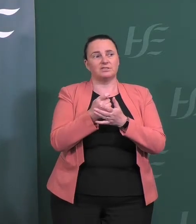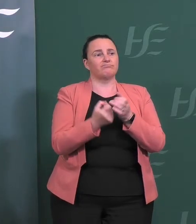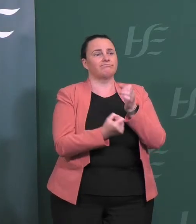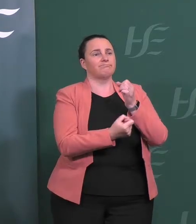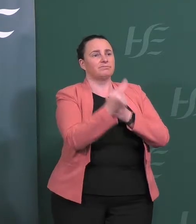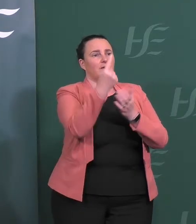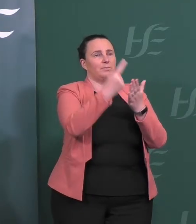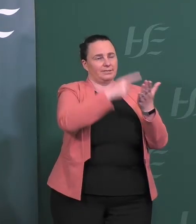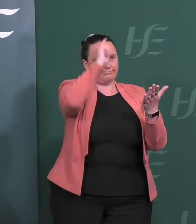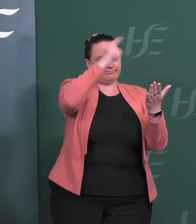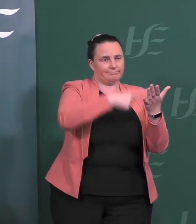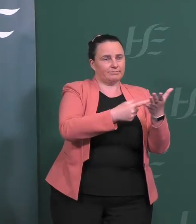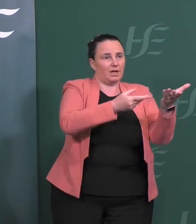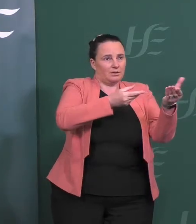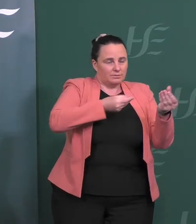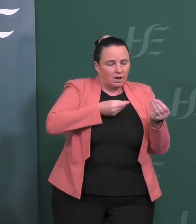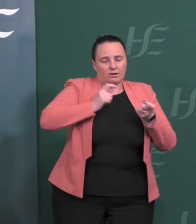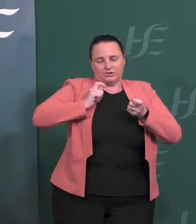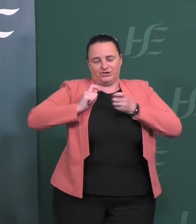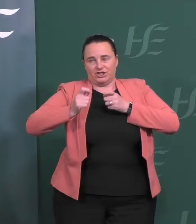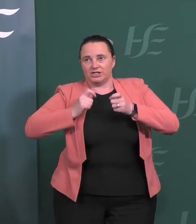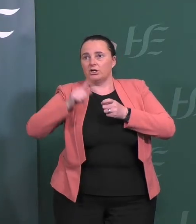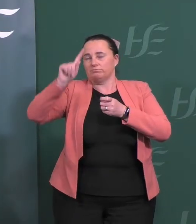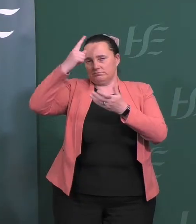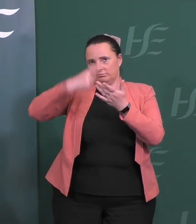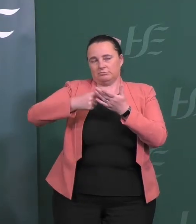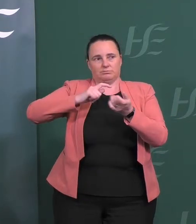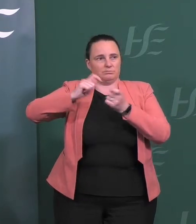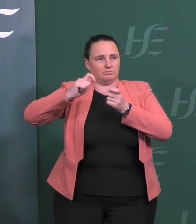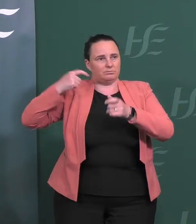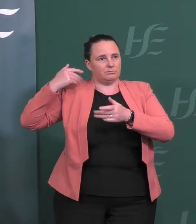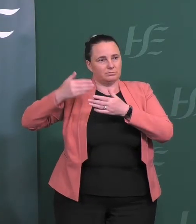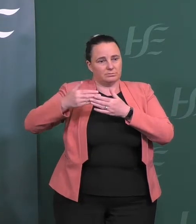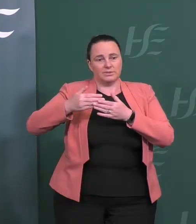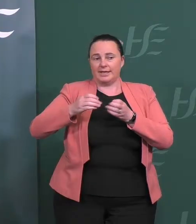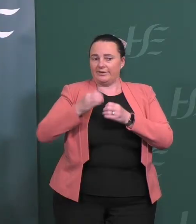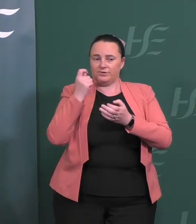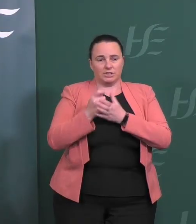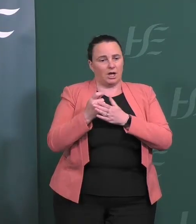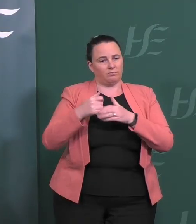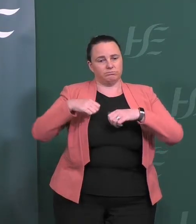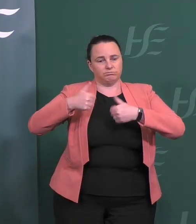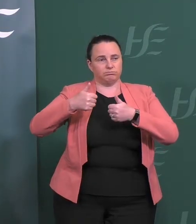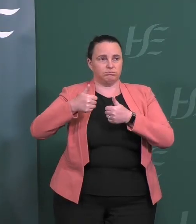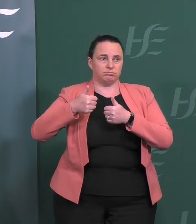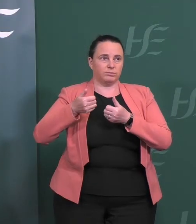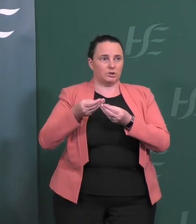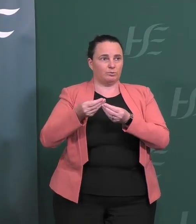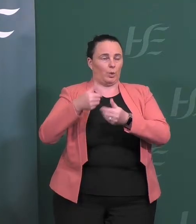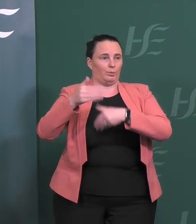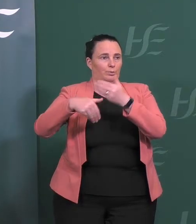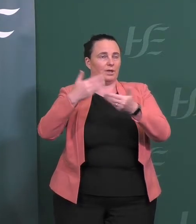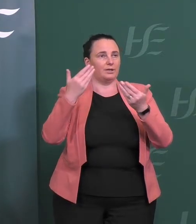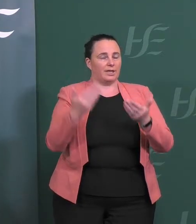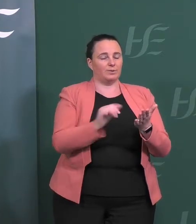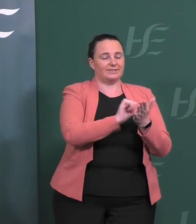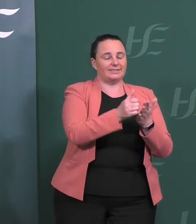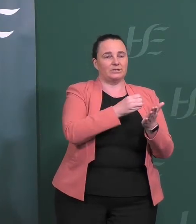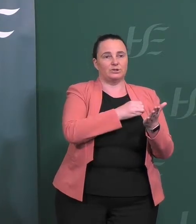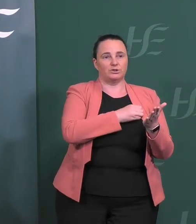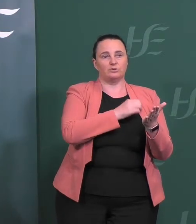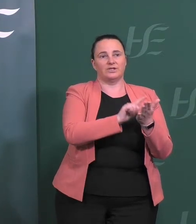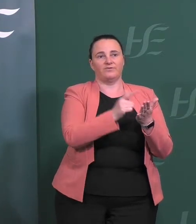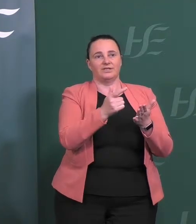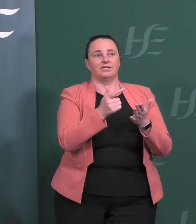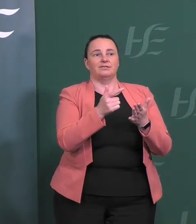different policy decisions or directions, and it's proven to be effective in each one. We're now seeing people aged 16 to 17 years